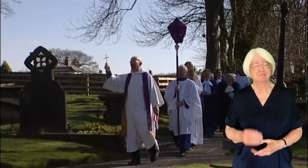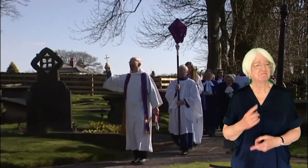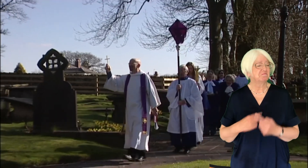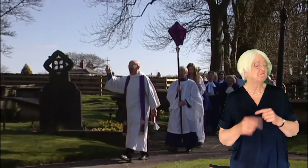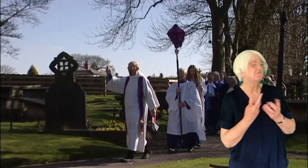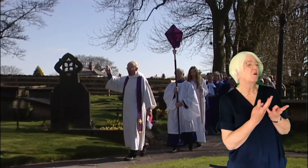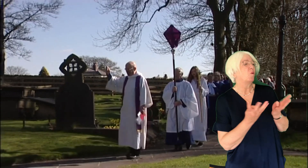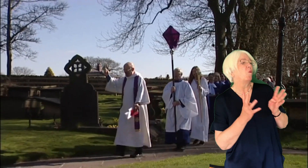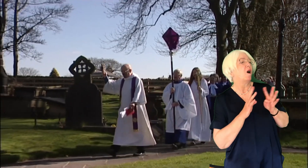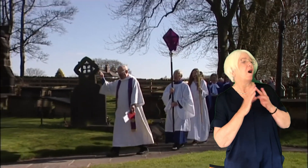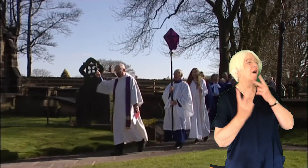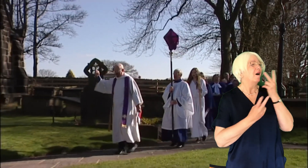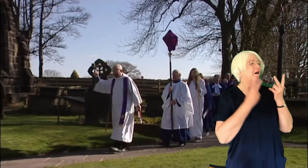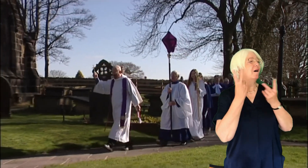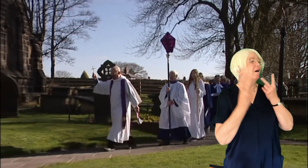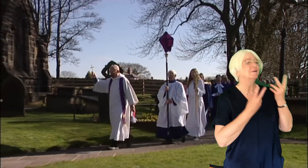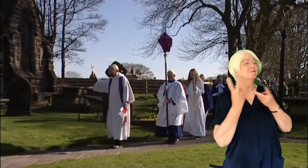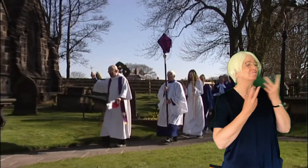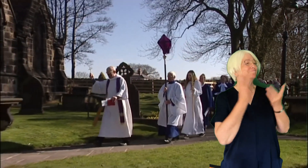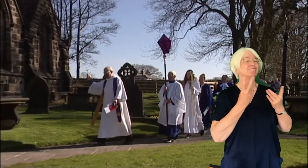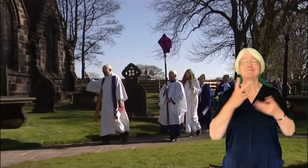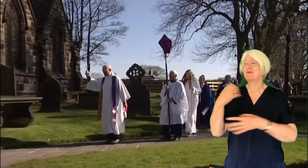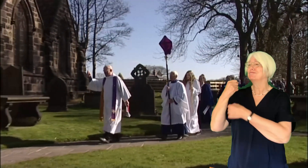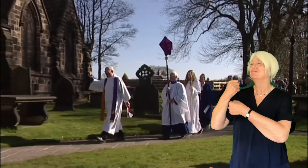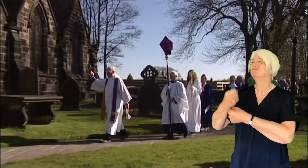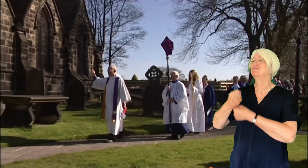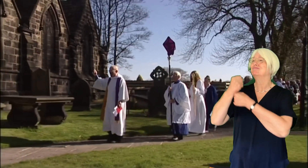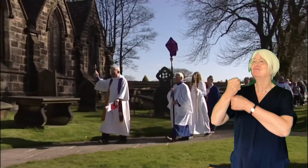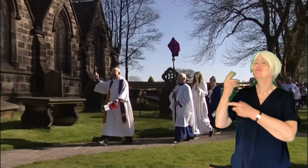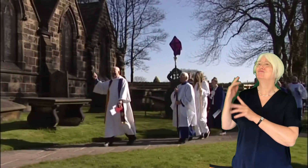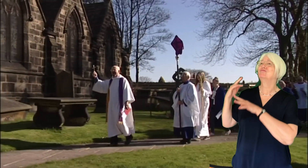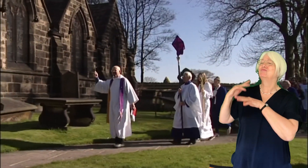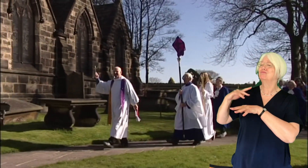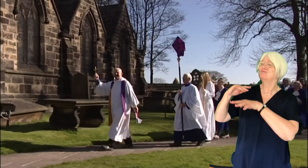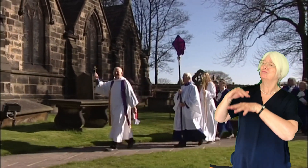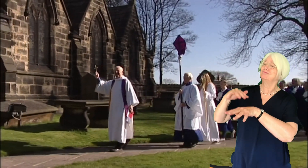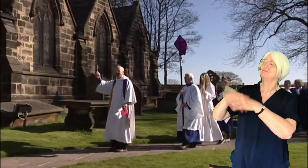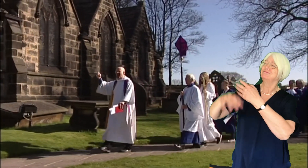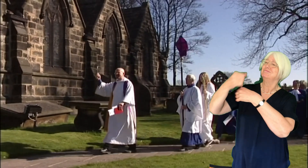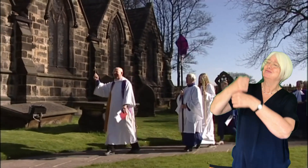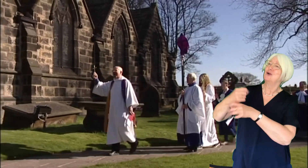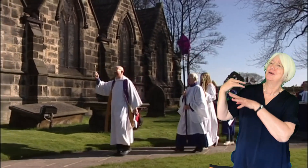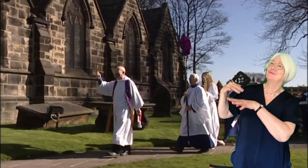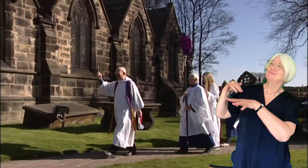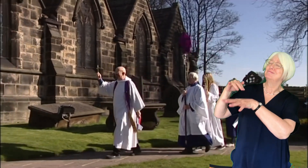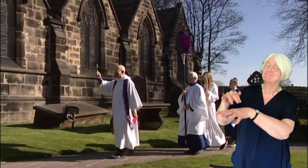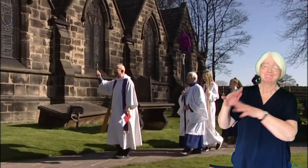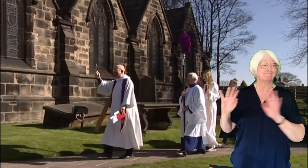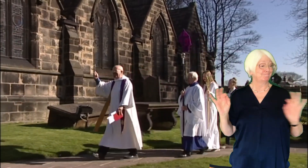No gathered choirs singing, no banners lead the